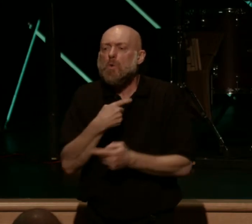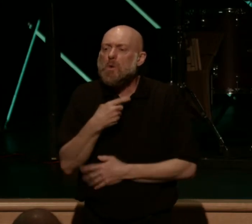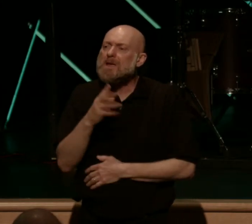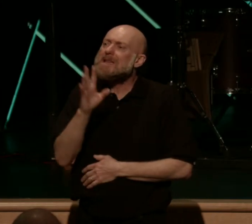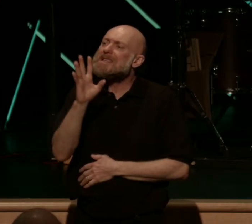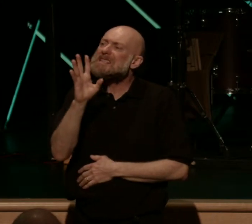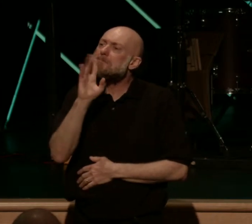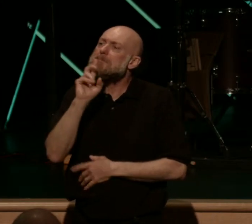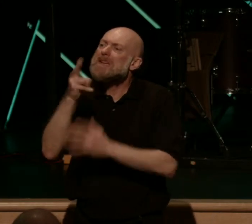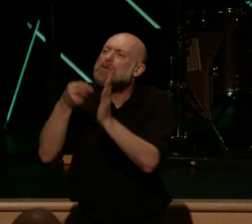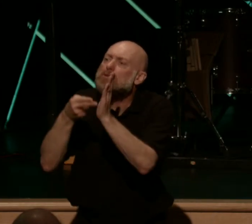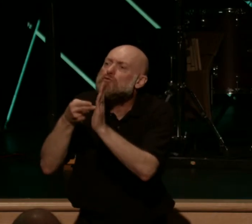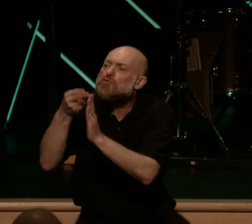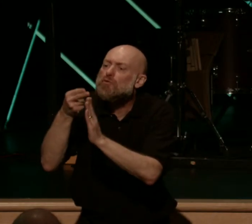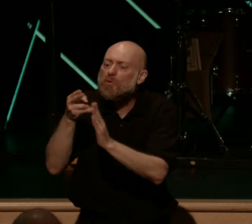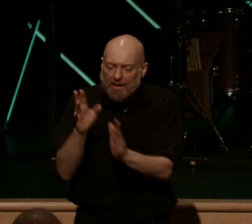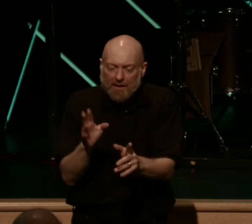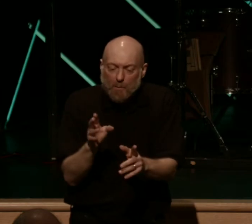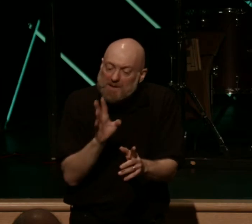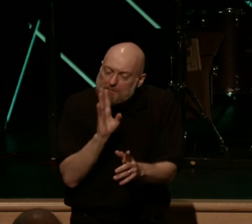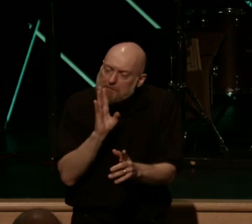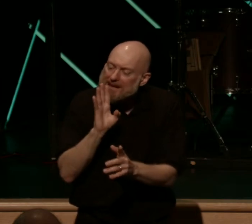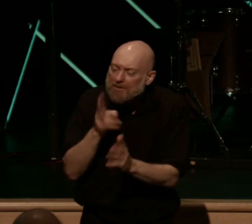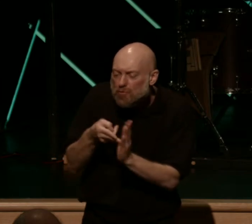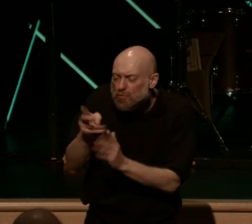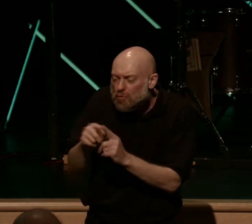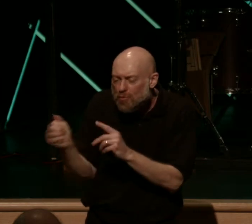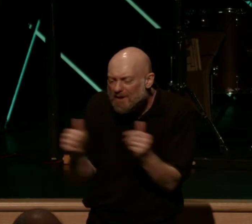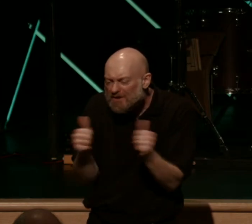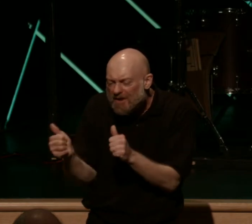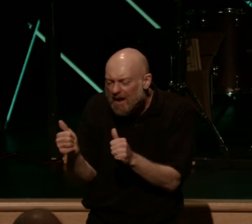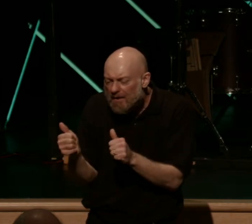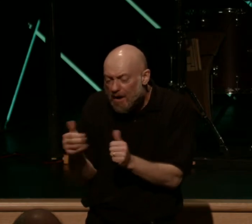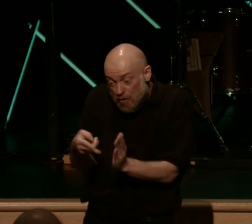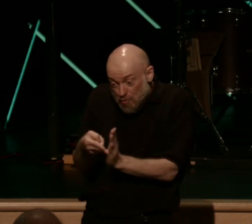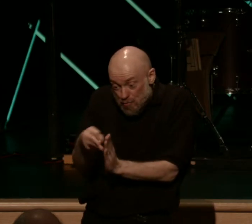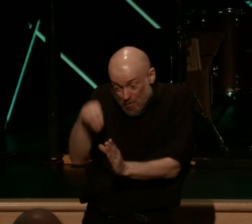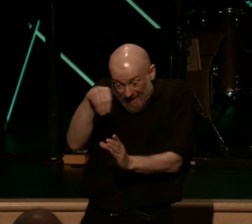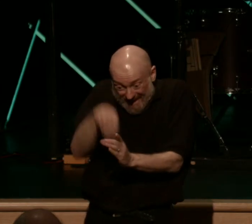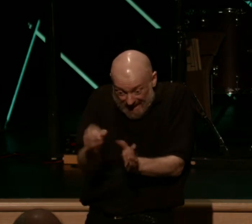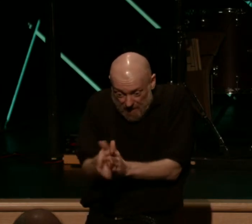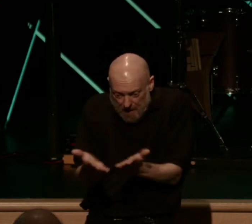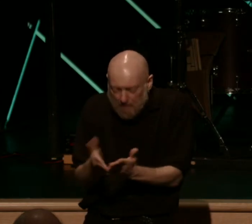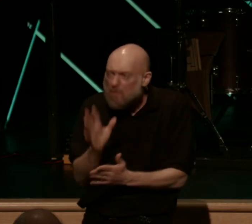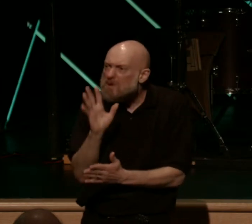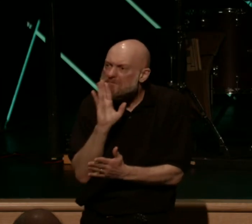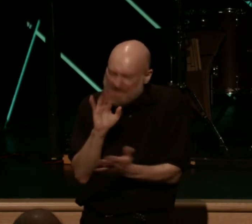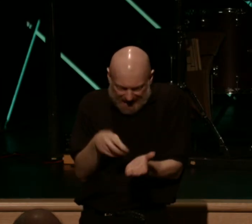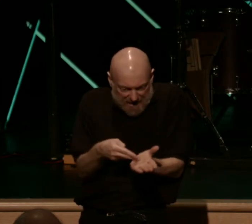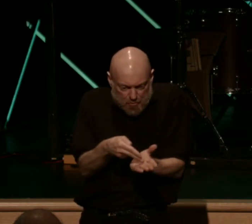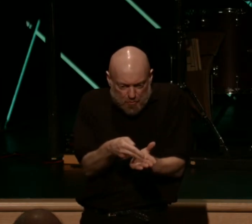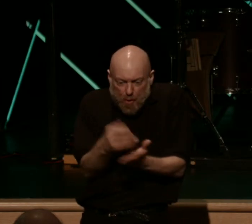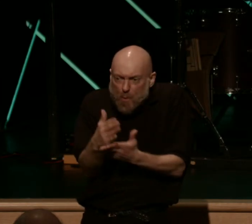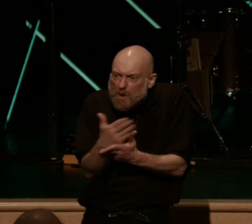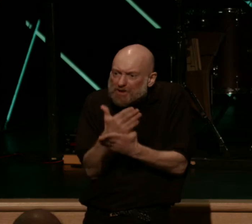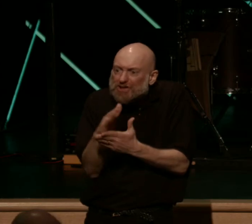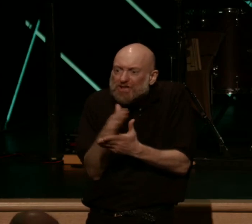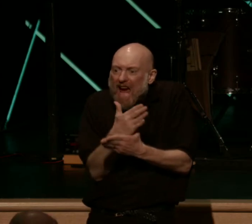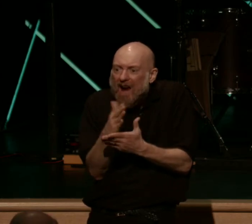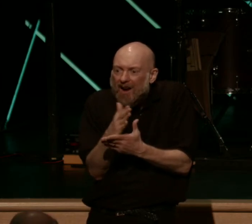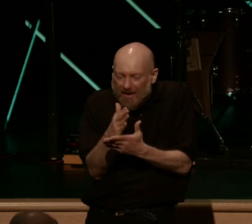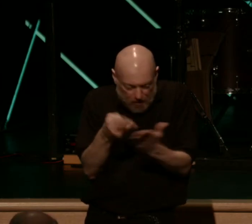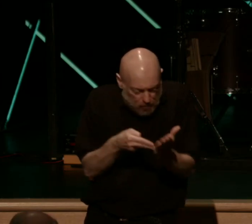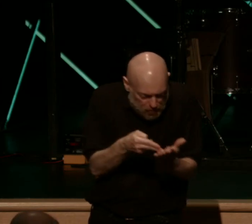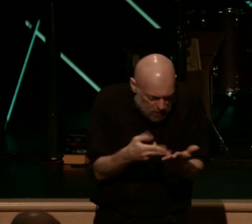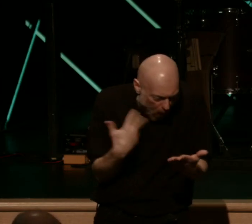the truth of the psalms to each other. We are speaking the truth in love. We are sharing spiritual